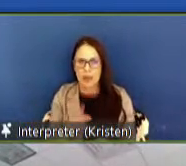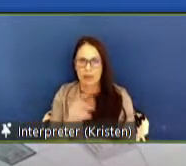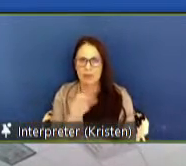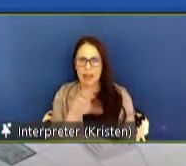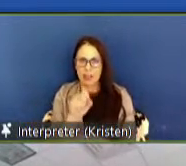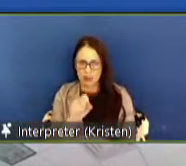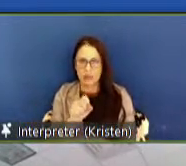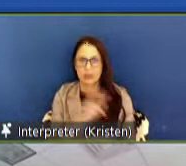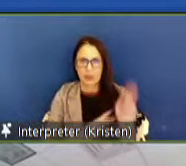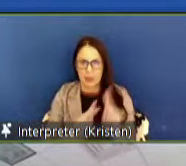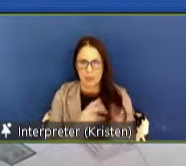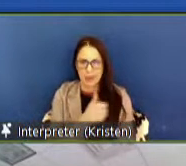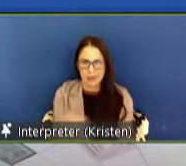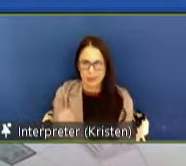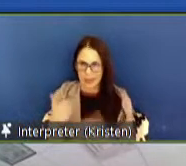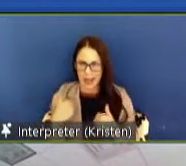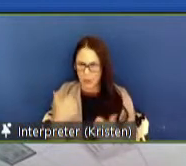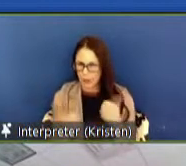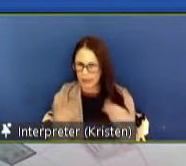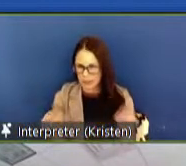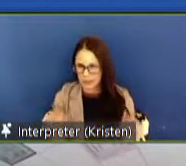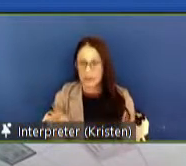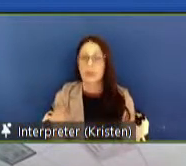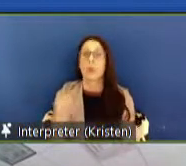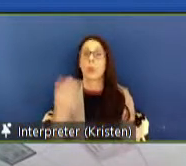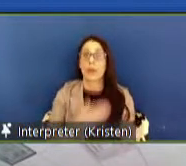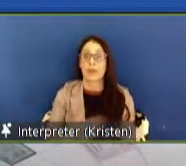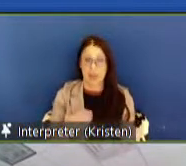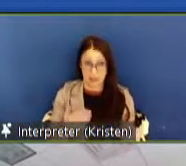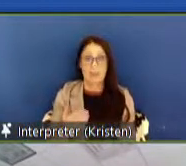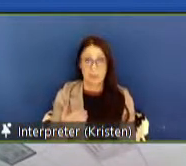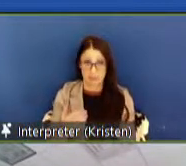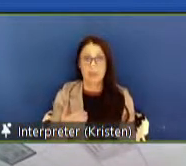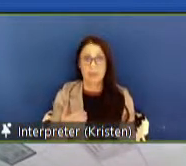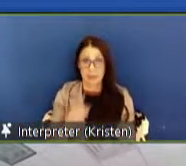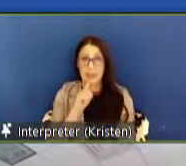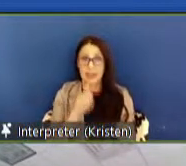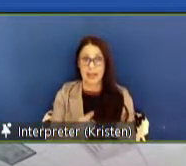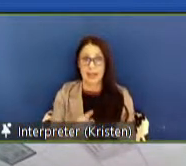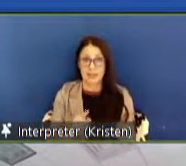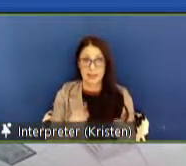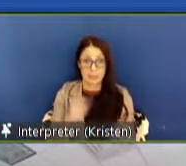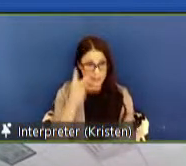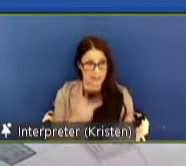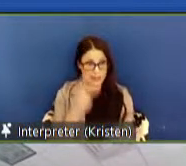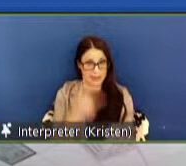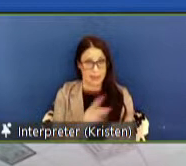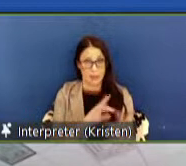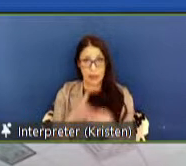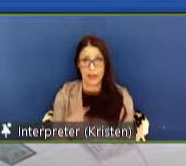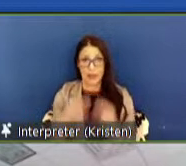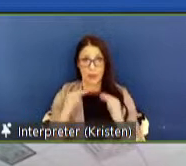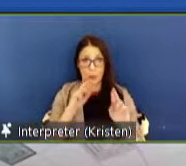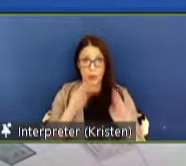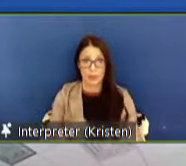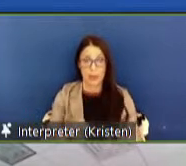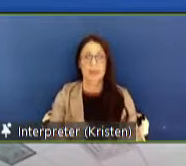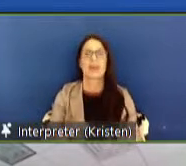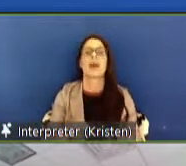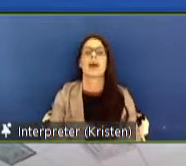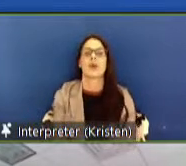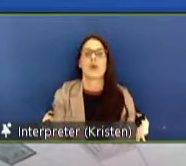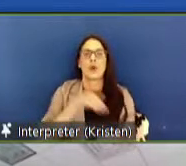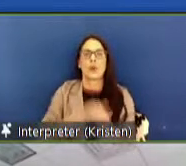have. So one of the things that is being seen related to those human immune response features is that reinfection does appear to be